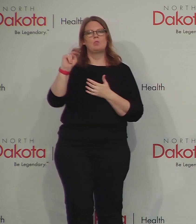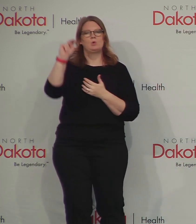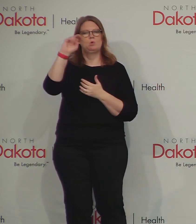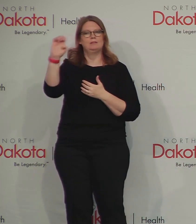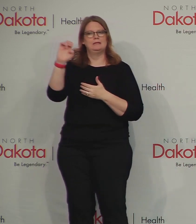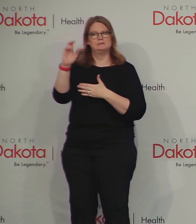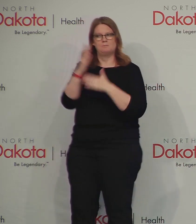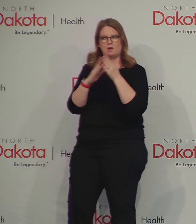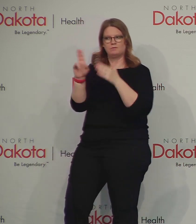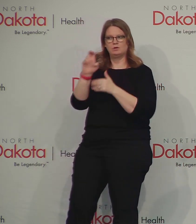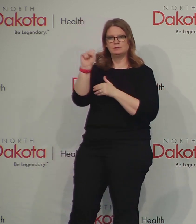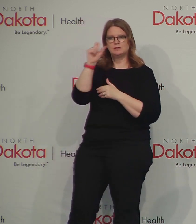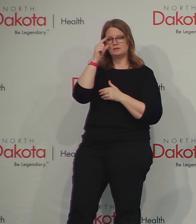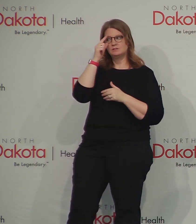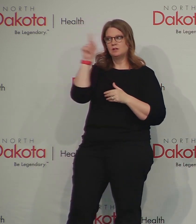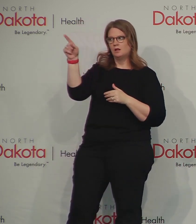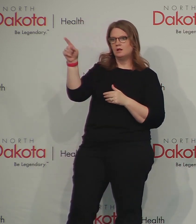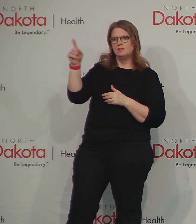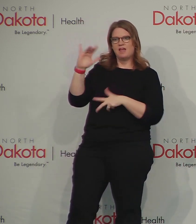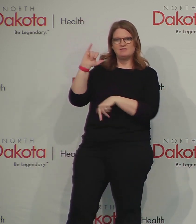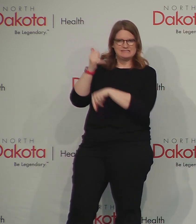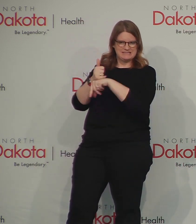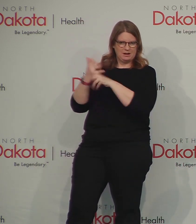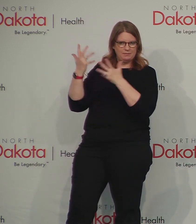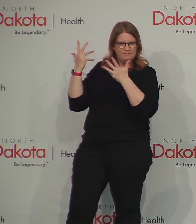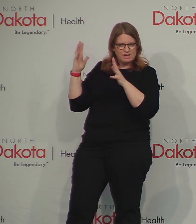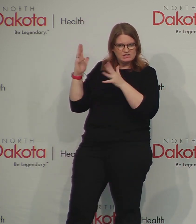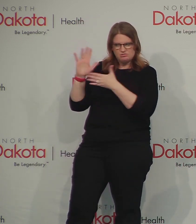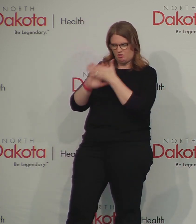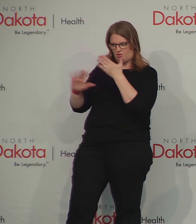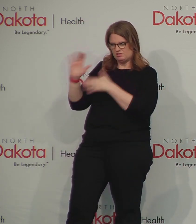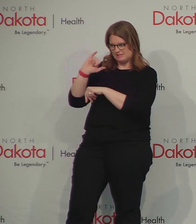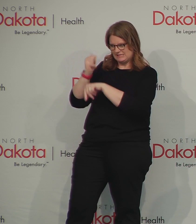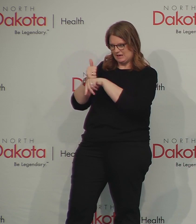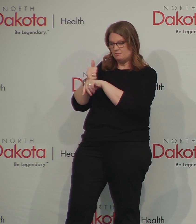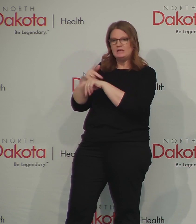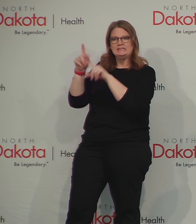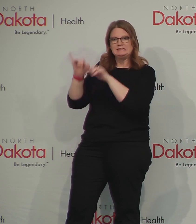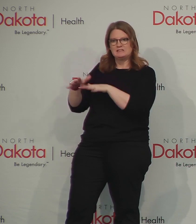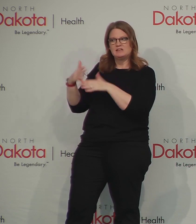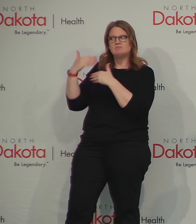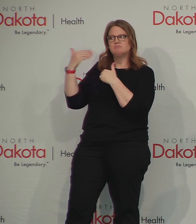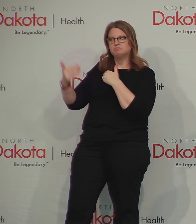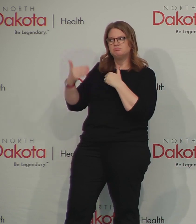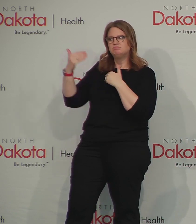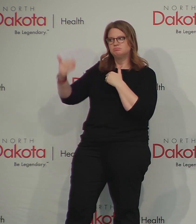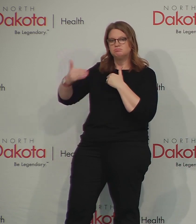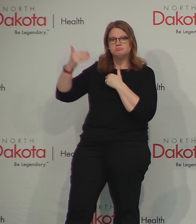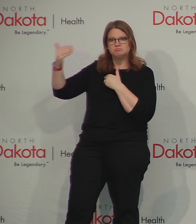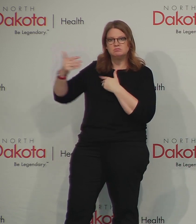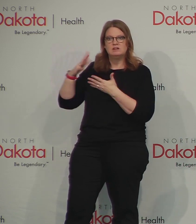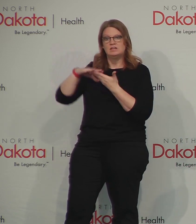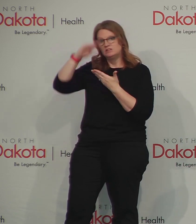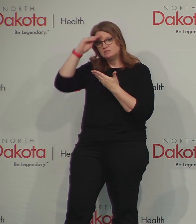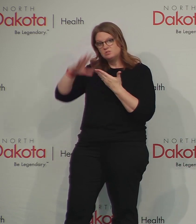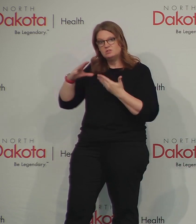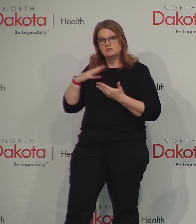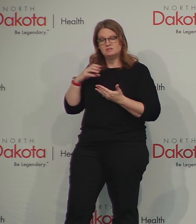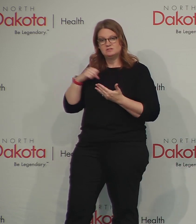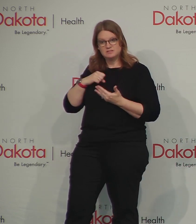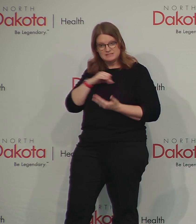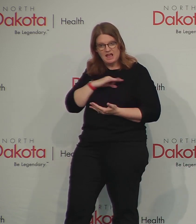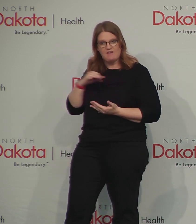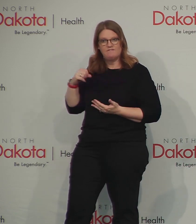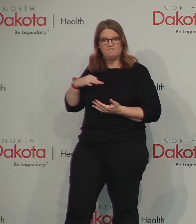United States that have been doing what Dr. Wynne described, which is testing regularly all of students, faculty, and staff.